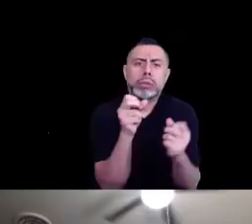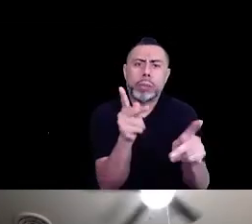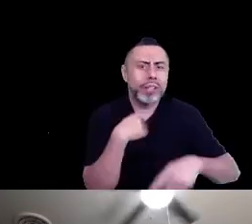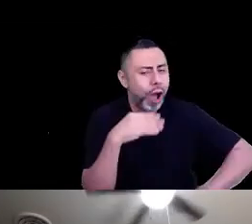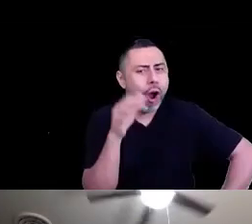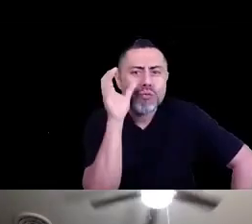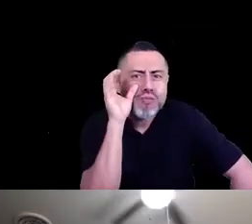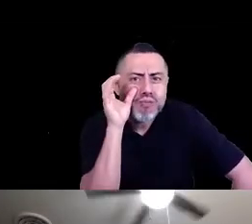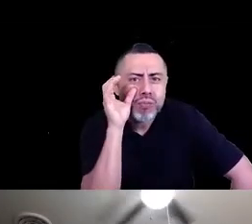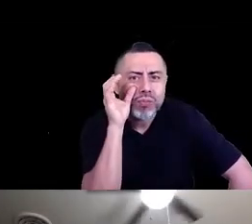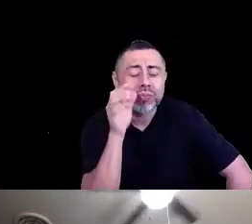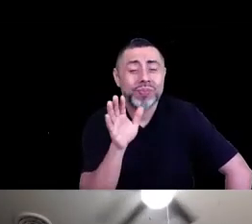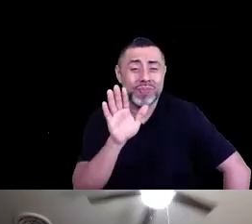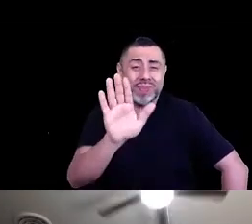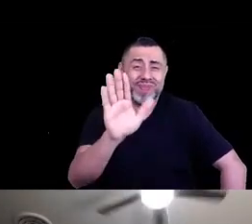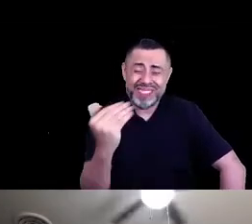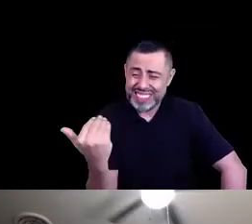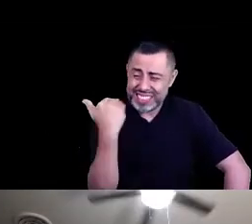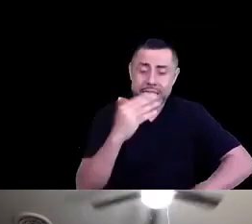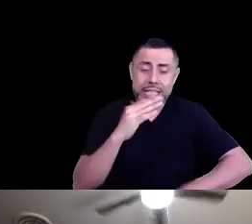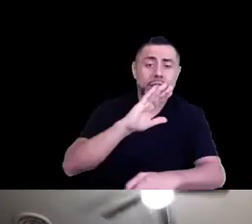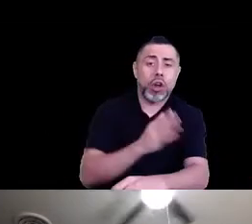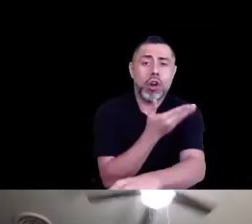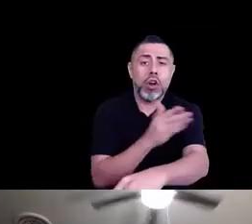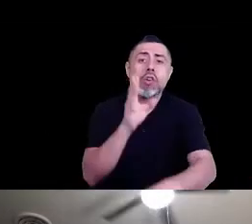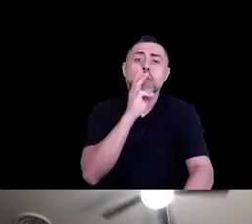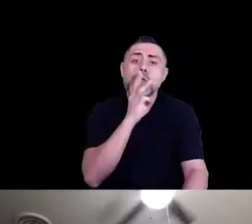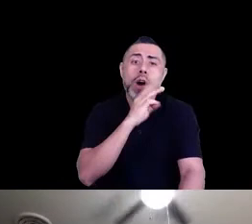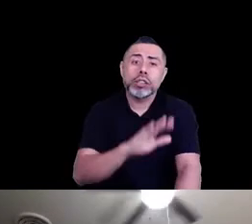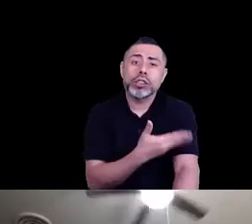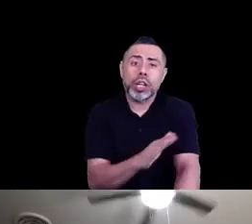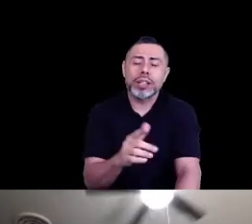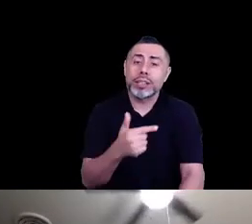The water song that Frank sang, I've been trying to teach him the one in Hebrew for how many